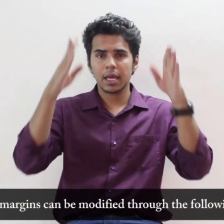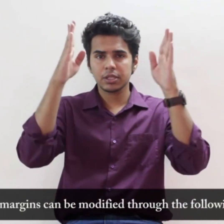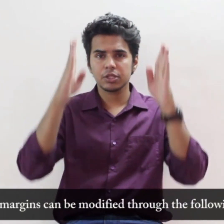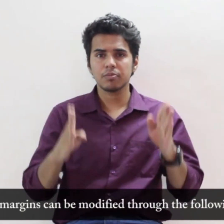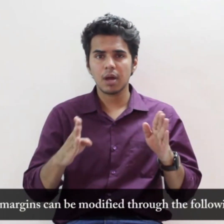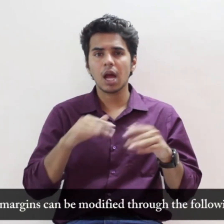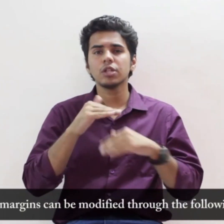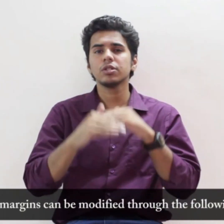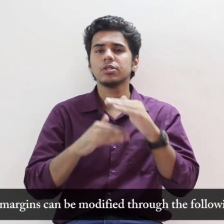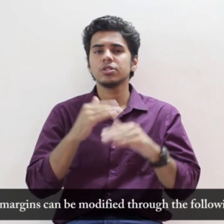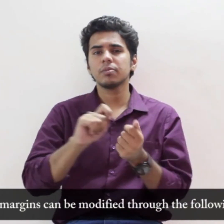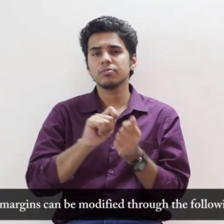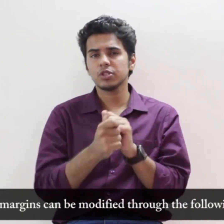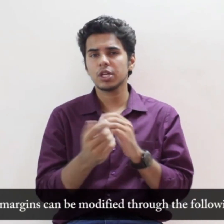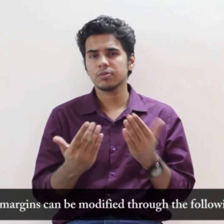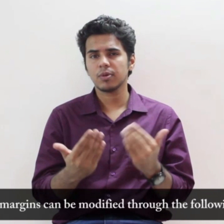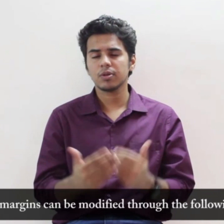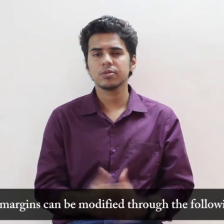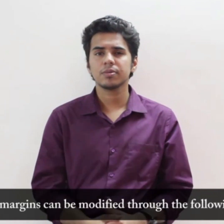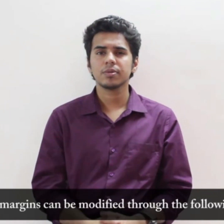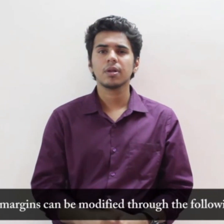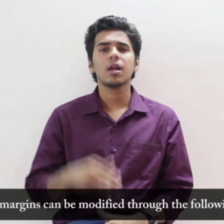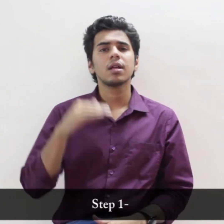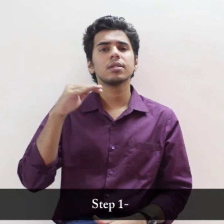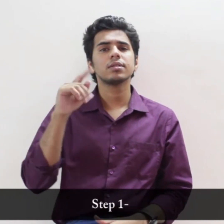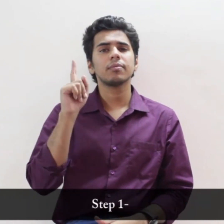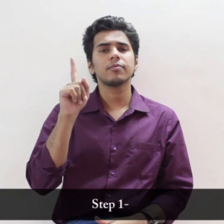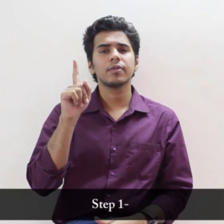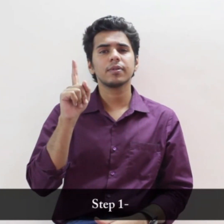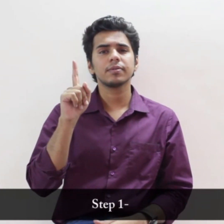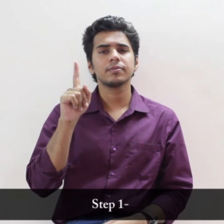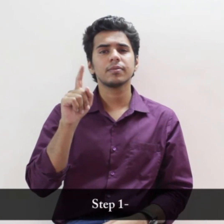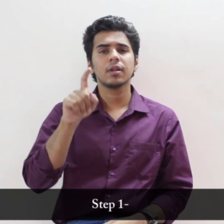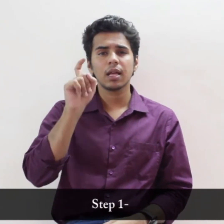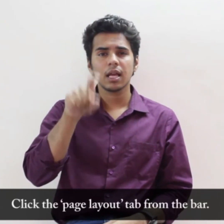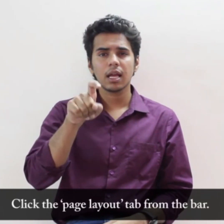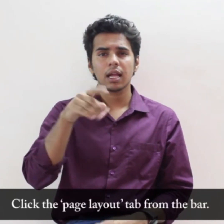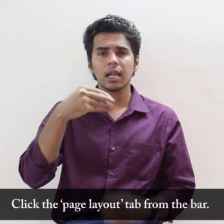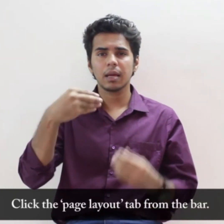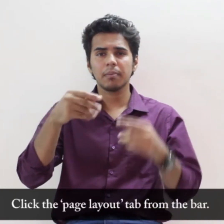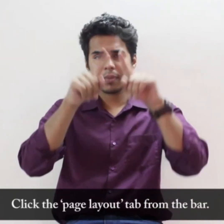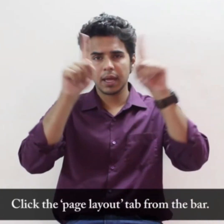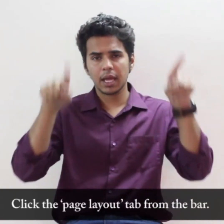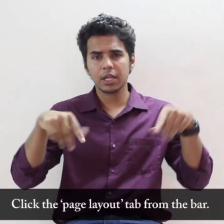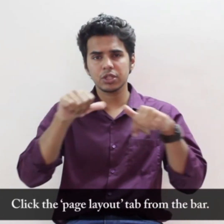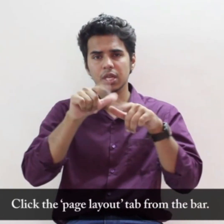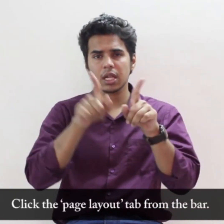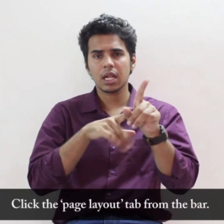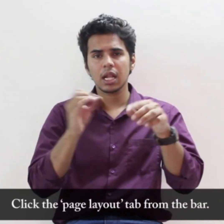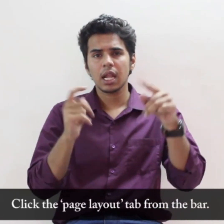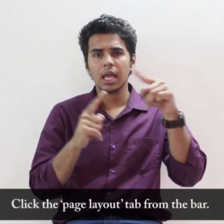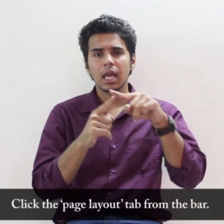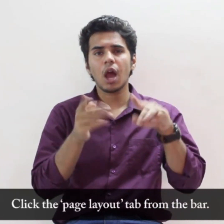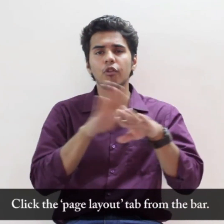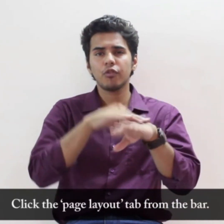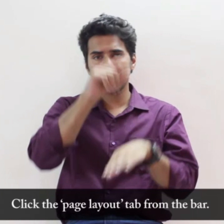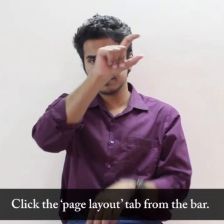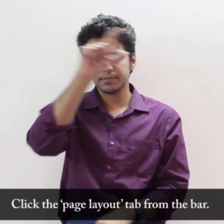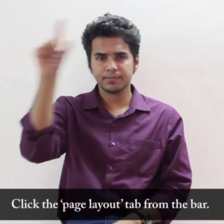The page margins can be modified through the following steps. Step 1. Click the Page Layout tab from the bar.